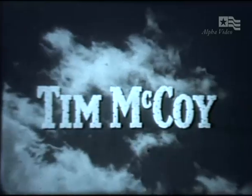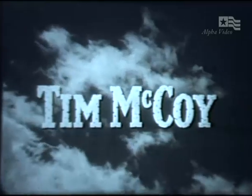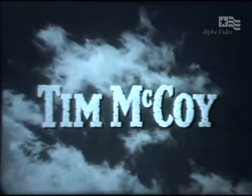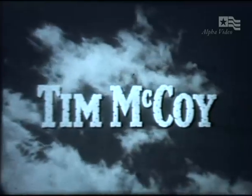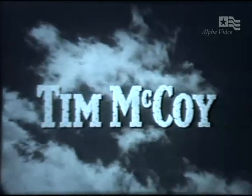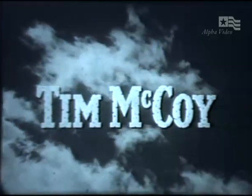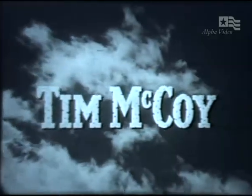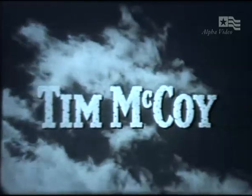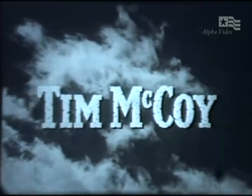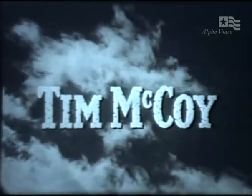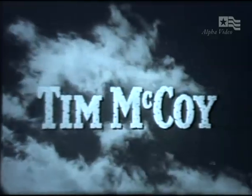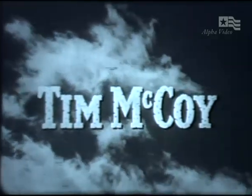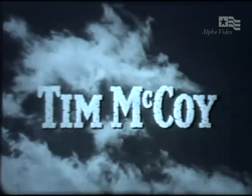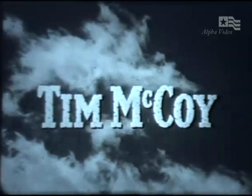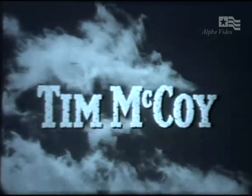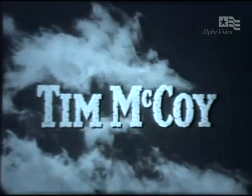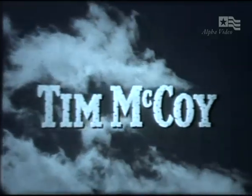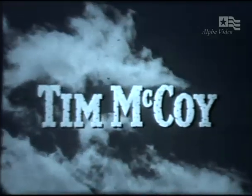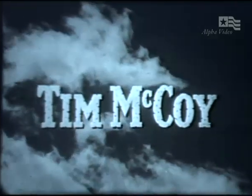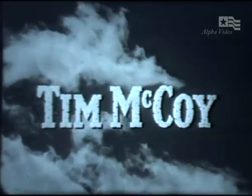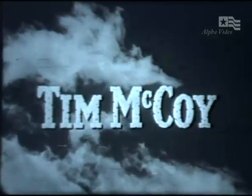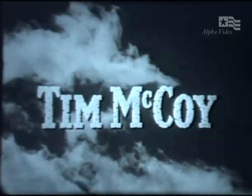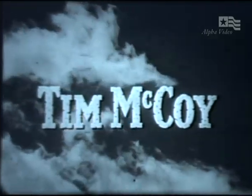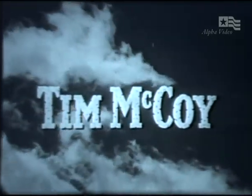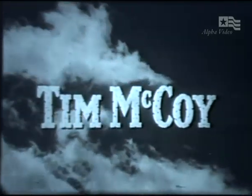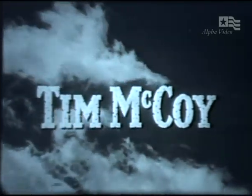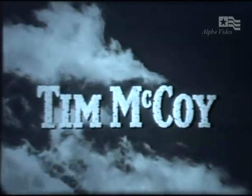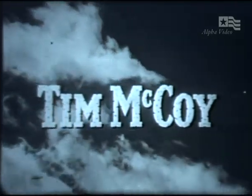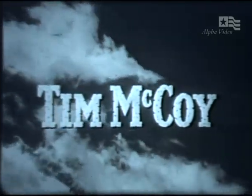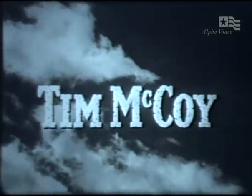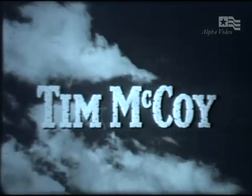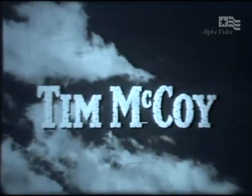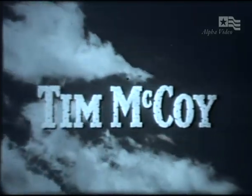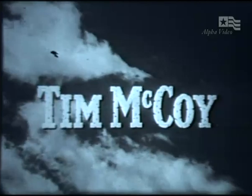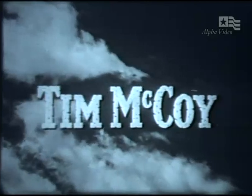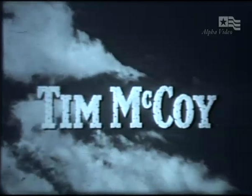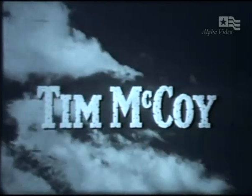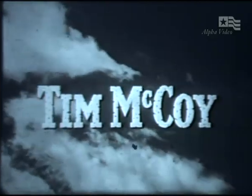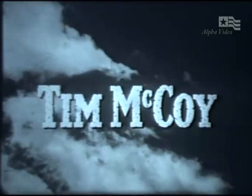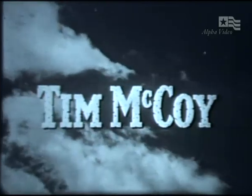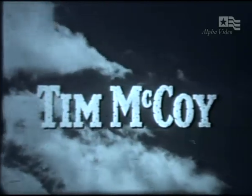America's favorite Western storyteller, Tim McCoy.